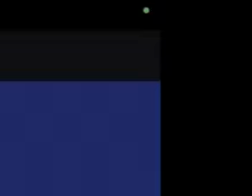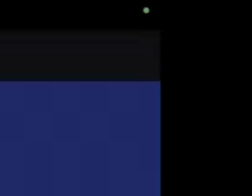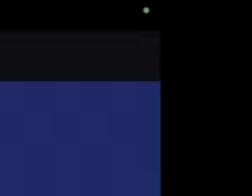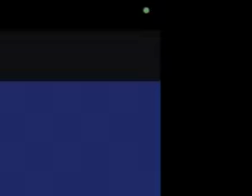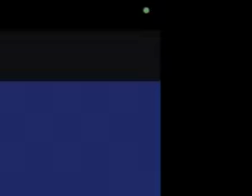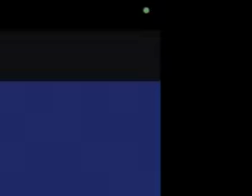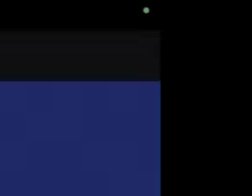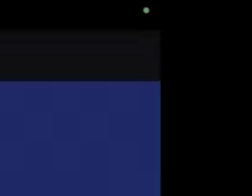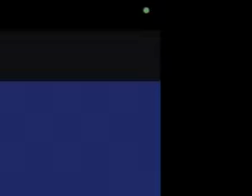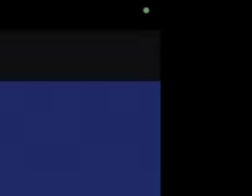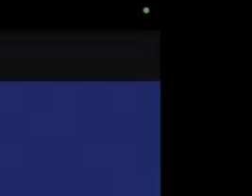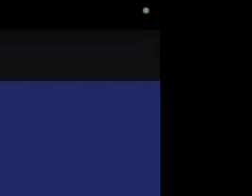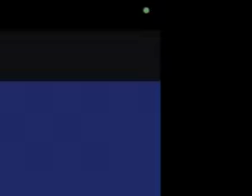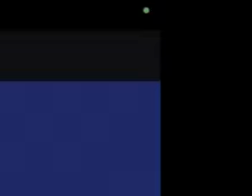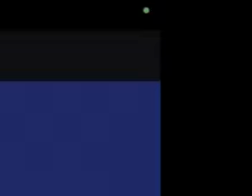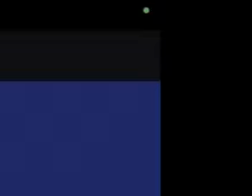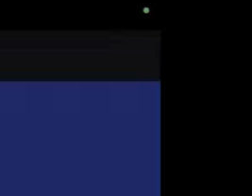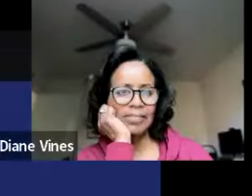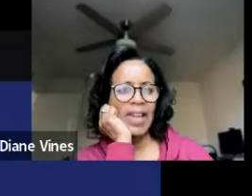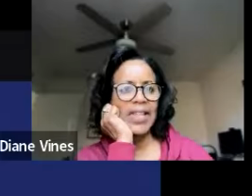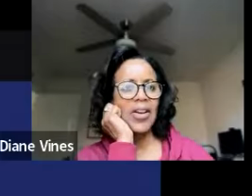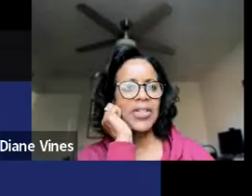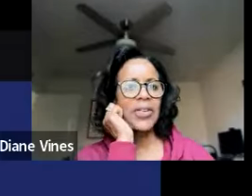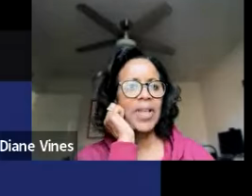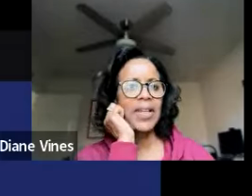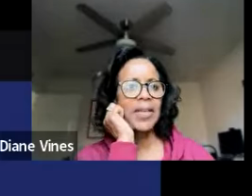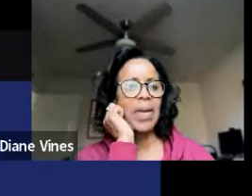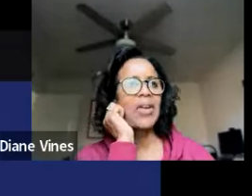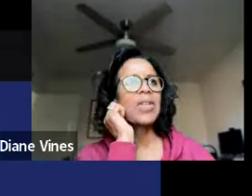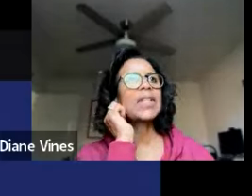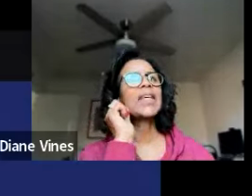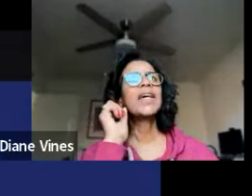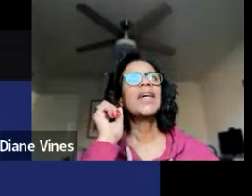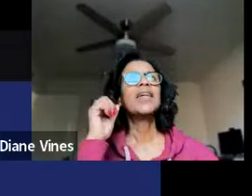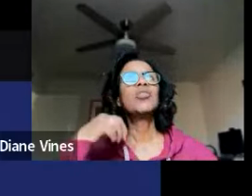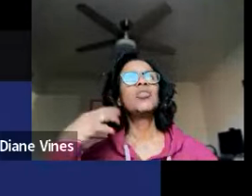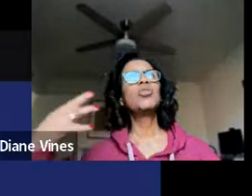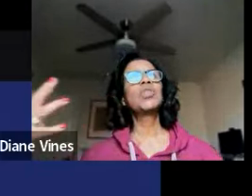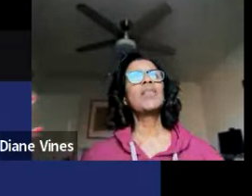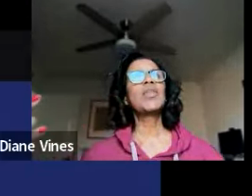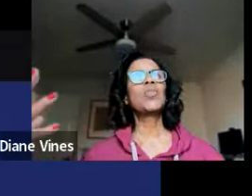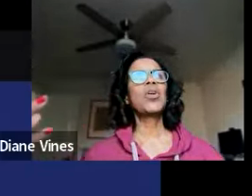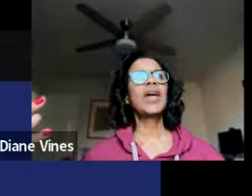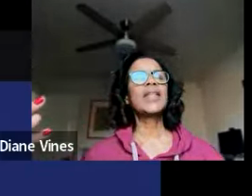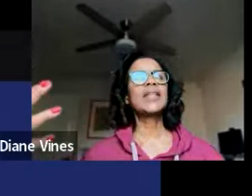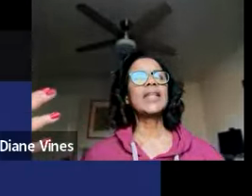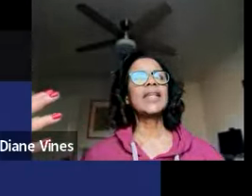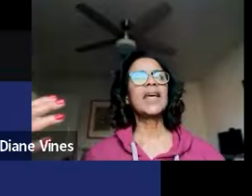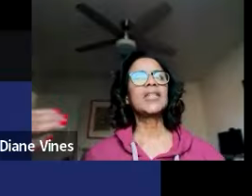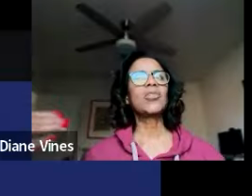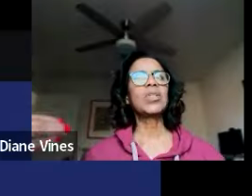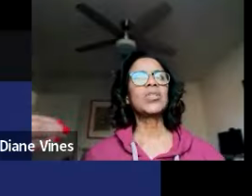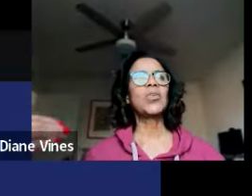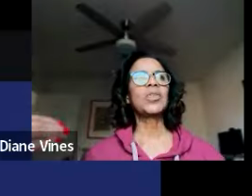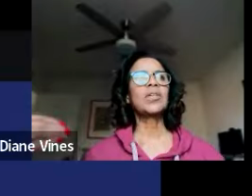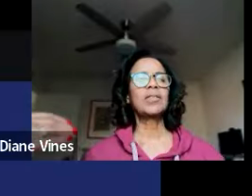medium. That's really interesting. Thanks very much. Mhm. And I the think thing, also letting the parents do some of the work and see